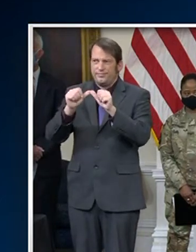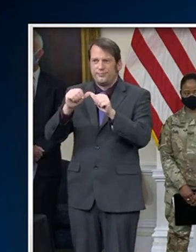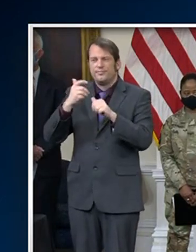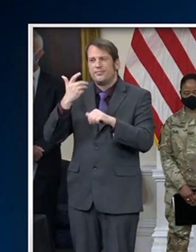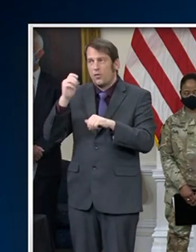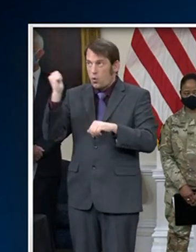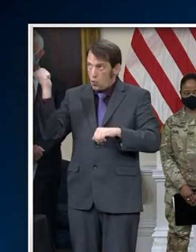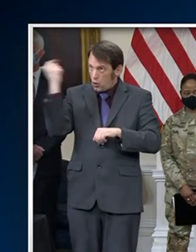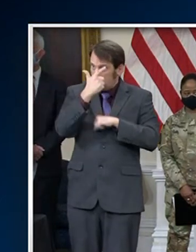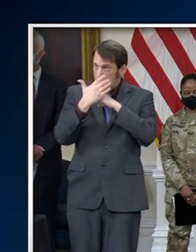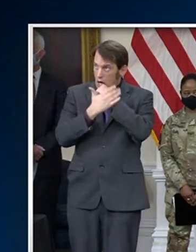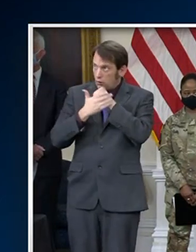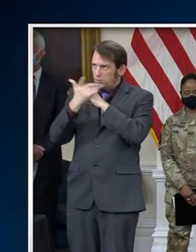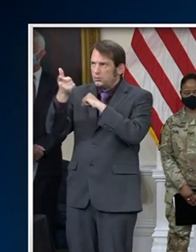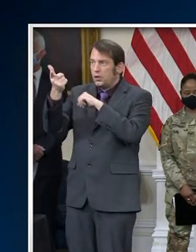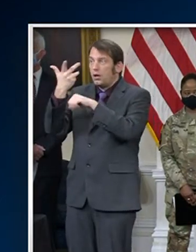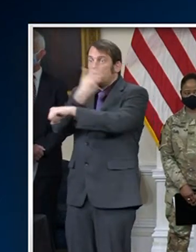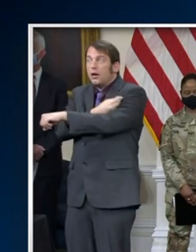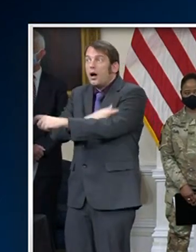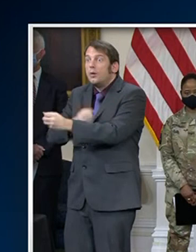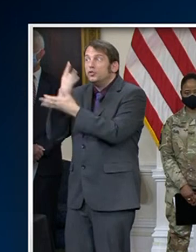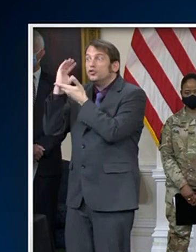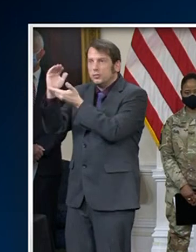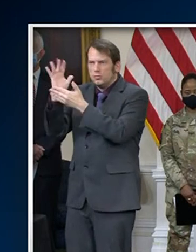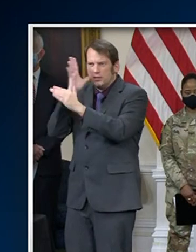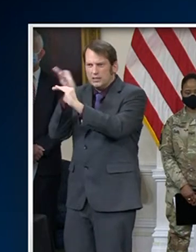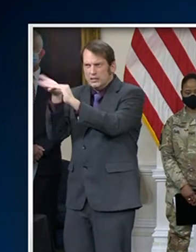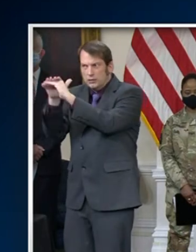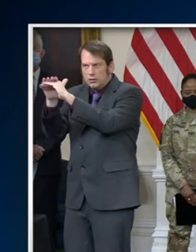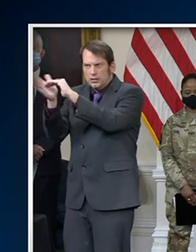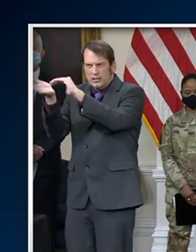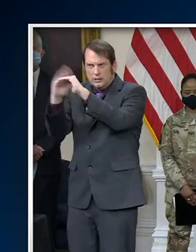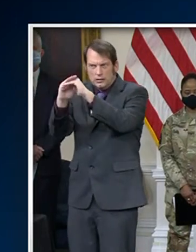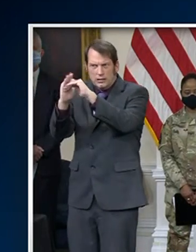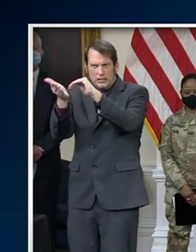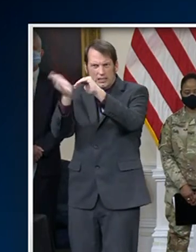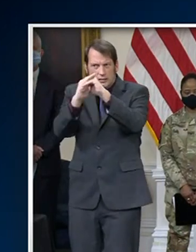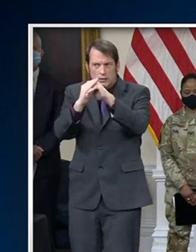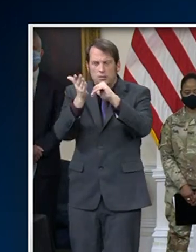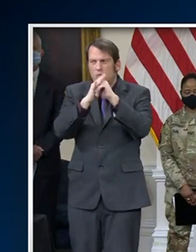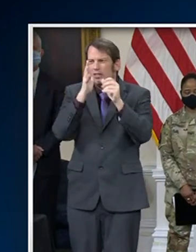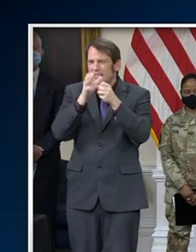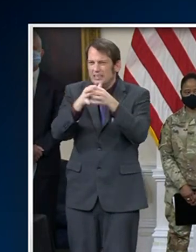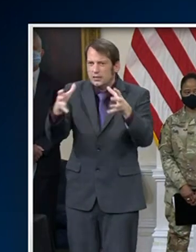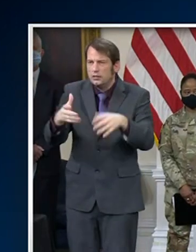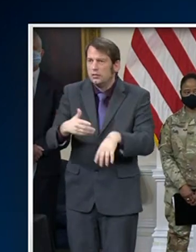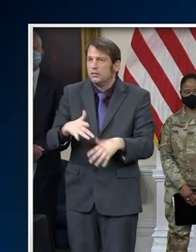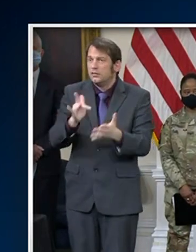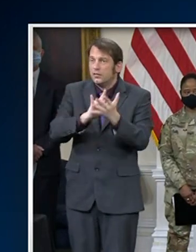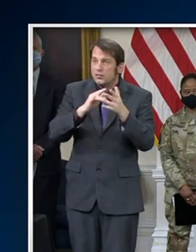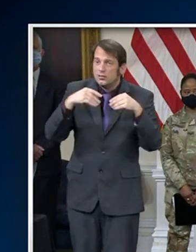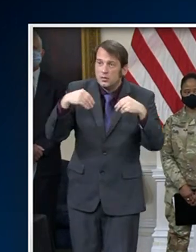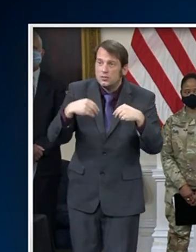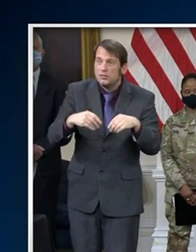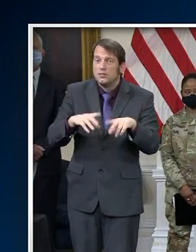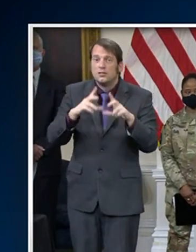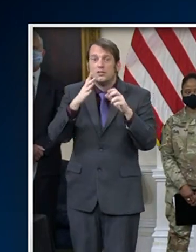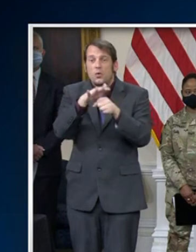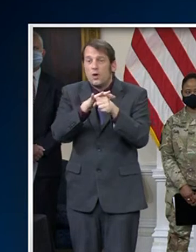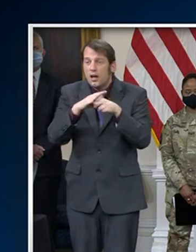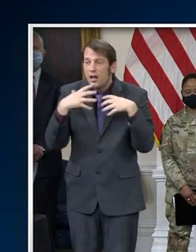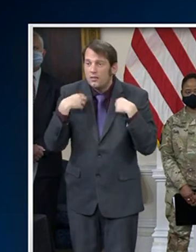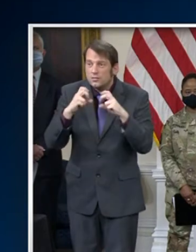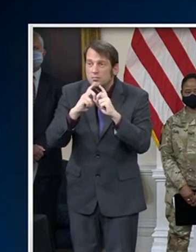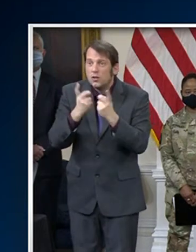all the providers in those counties, including pharmacies, hospitals, and local health department clinics